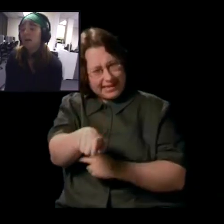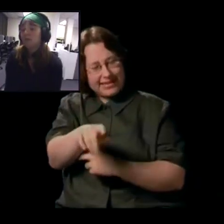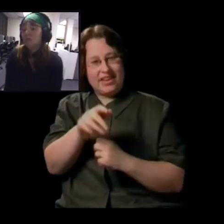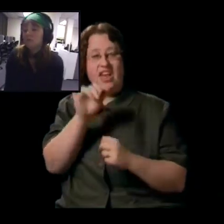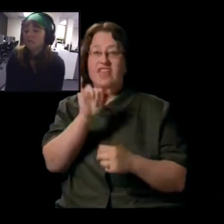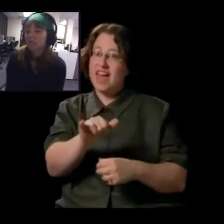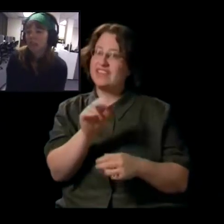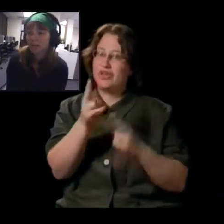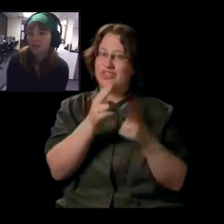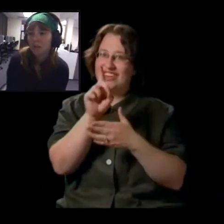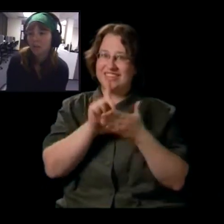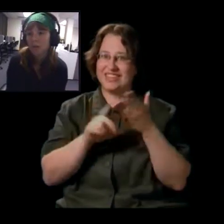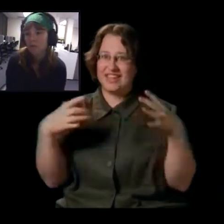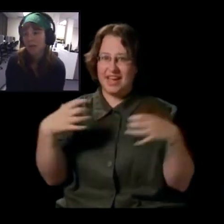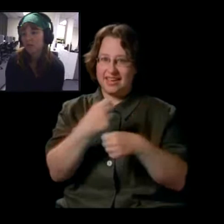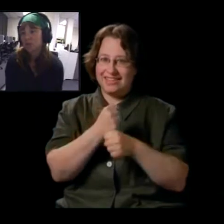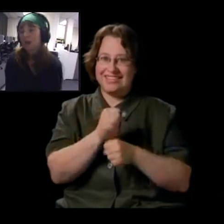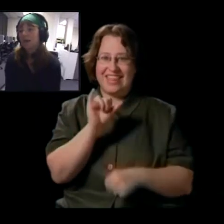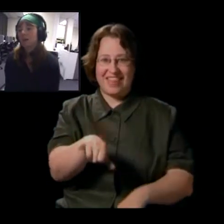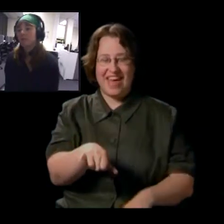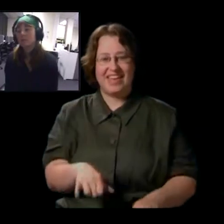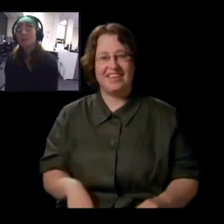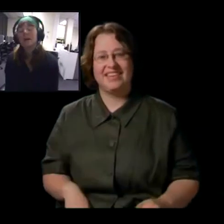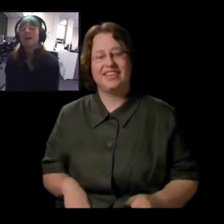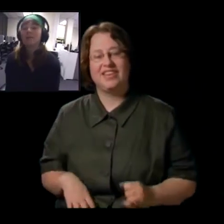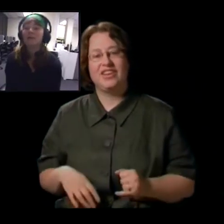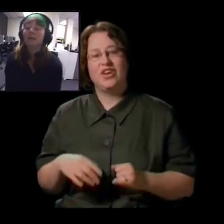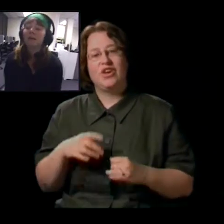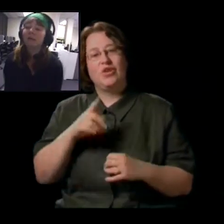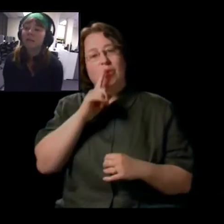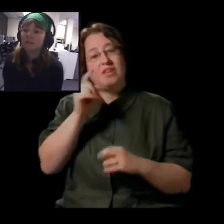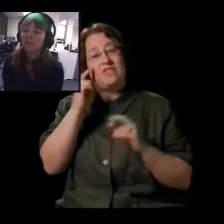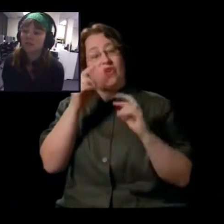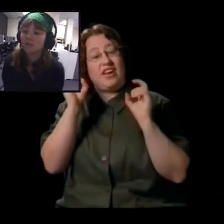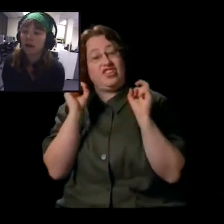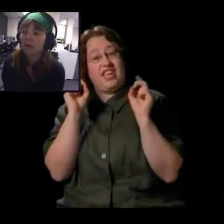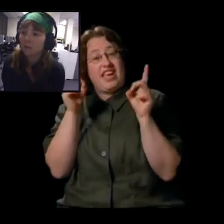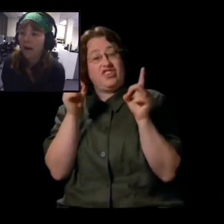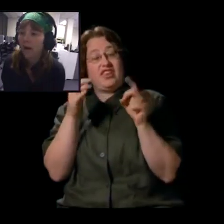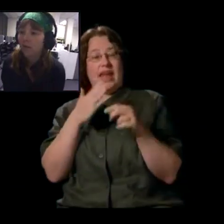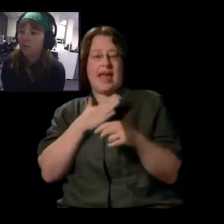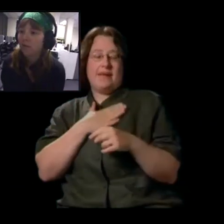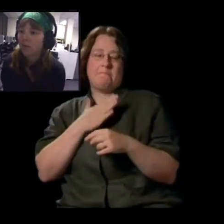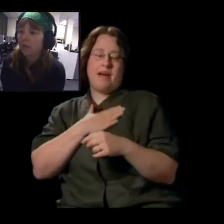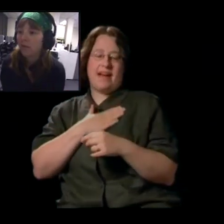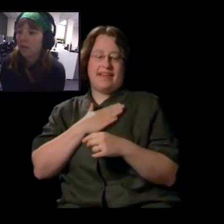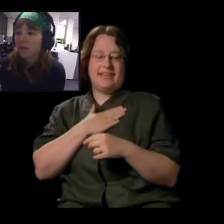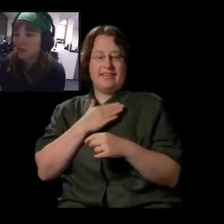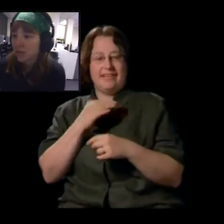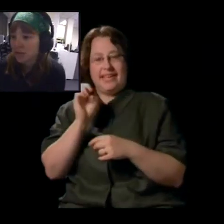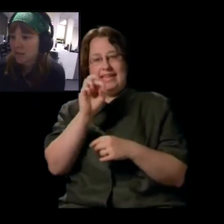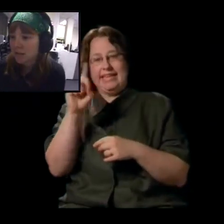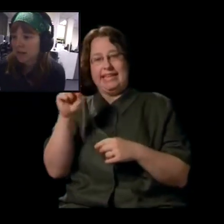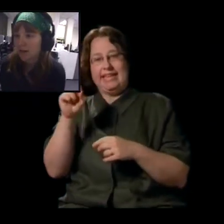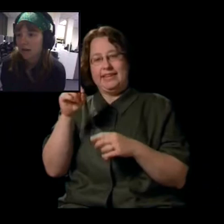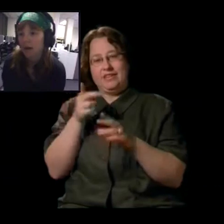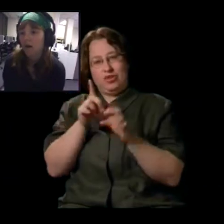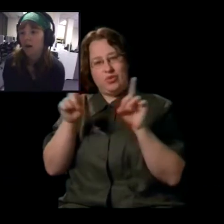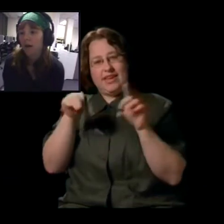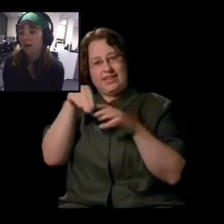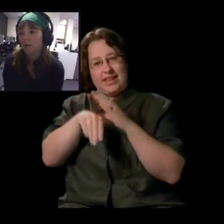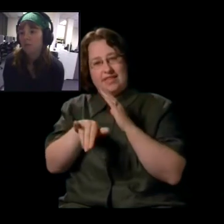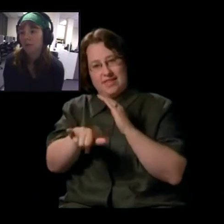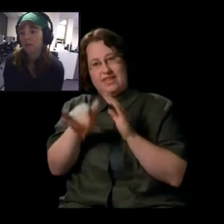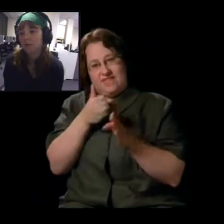our attitudes need to change so that we can match that. And design needs to do that as well. In the education setting right